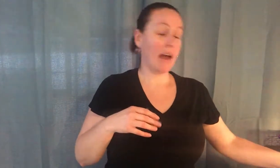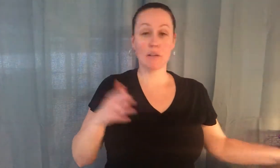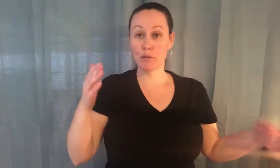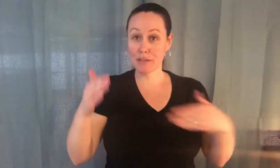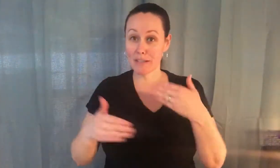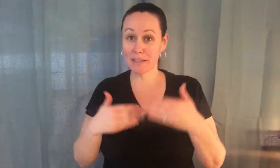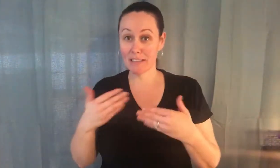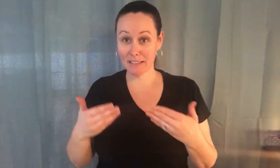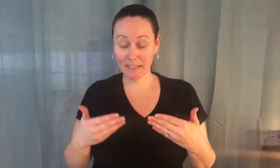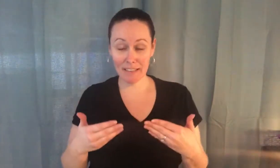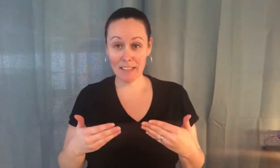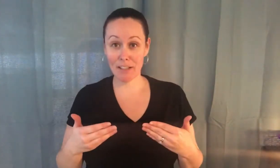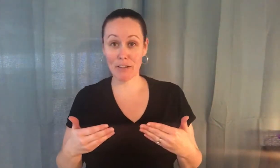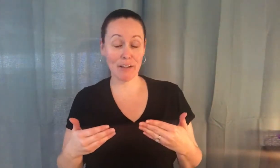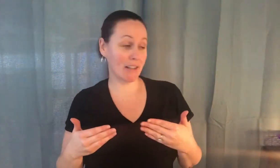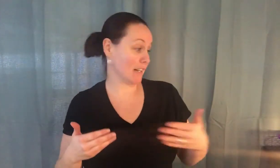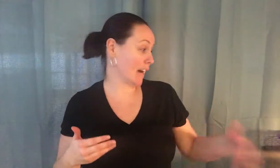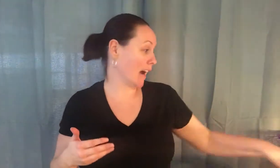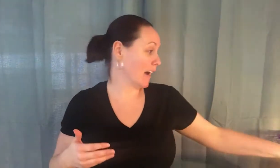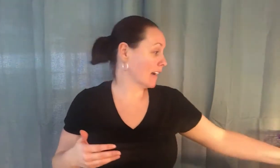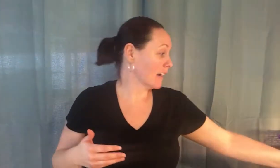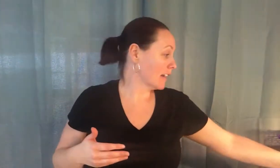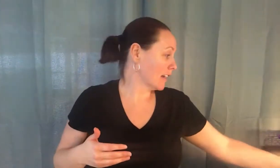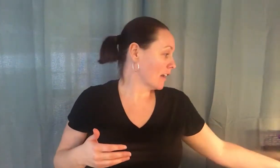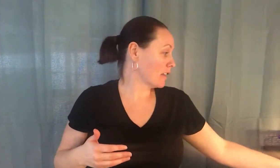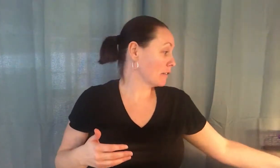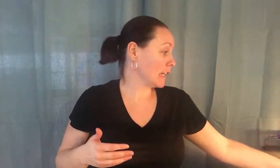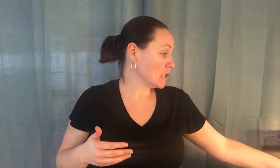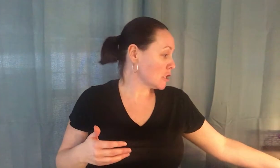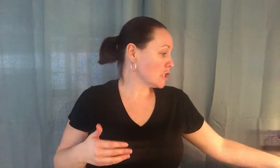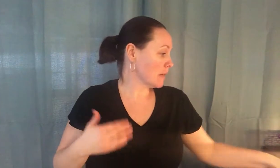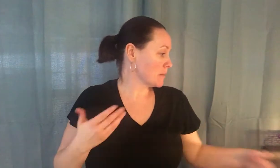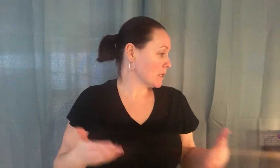As you're seeing here in the relationships,